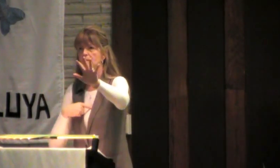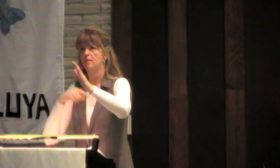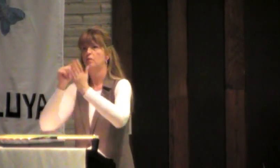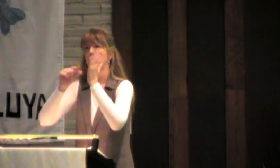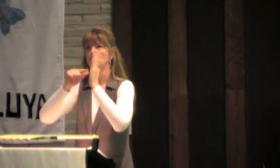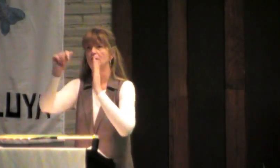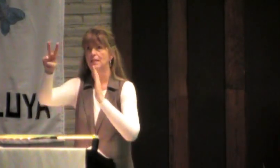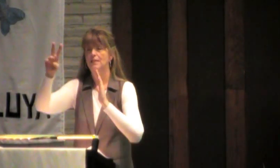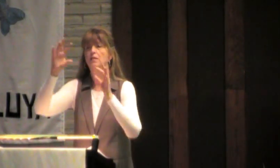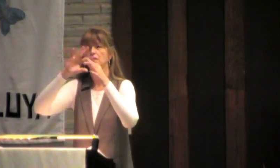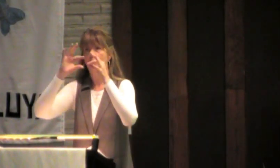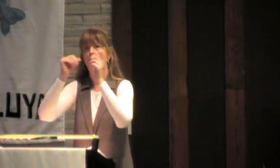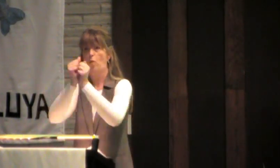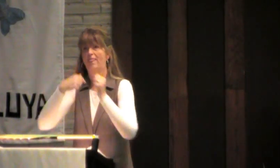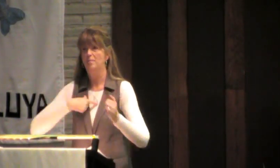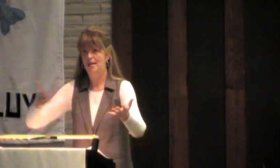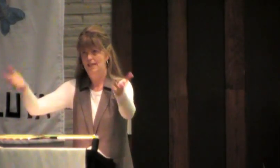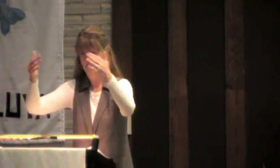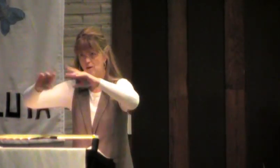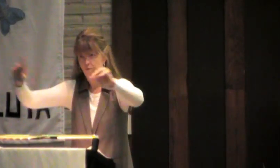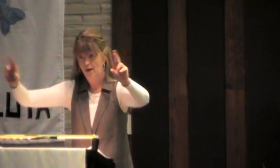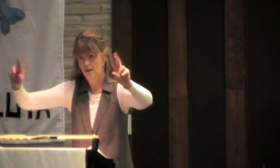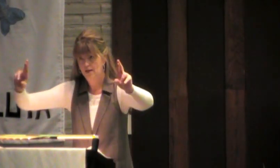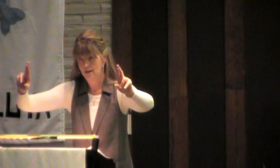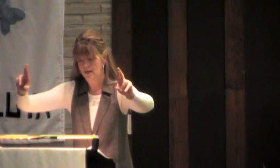So say this with me. Say verse 16 with me, okay?